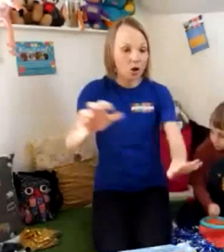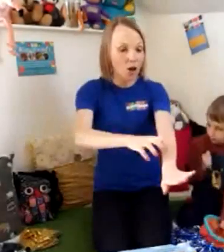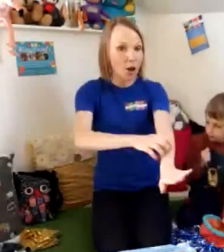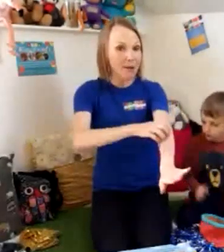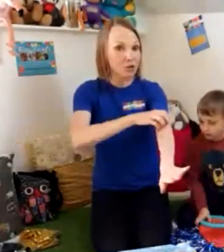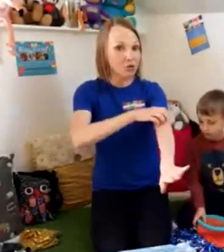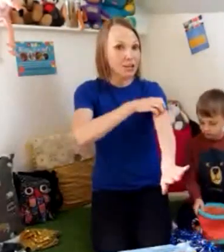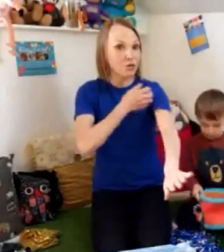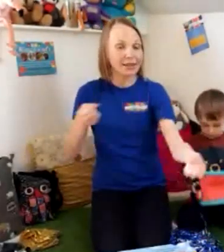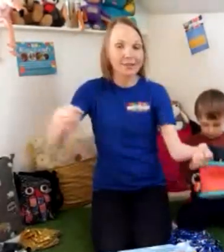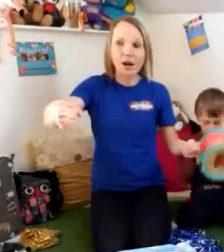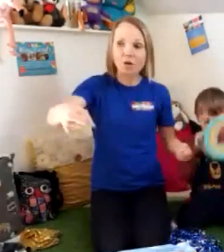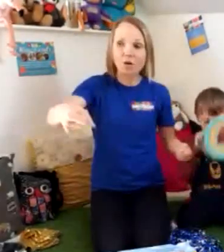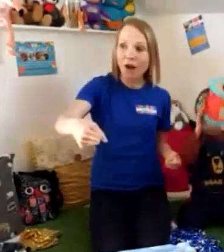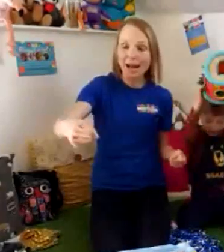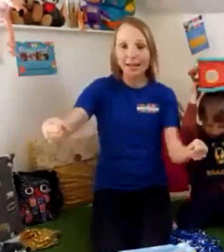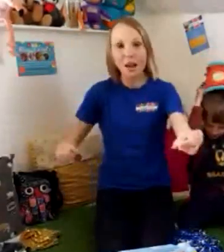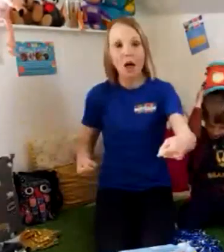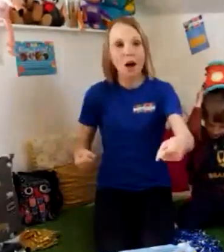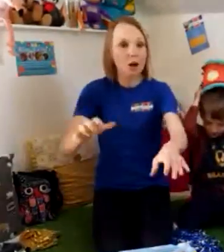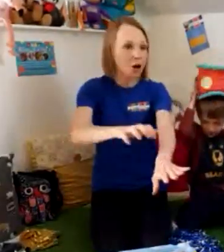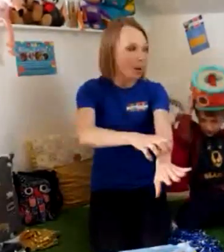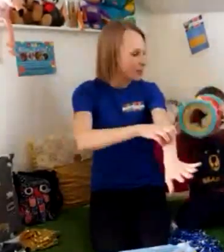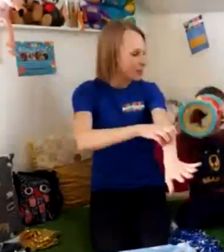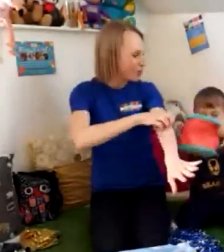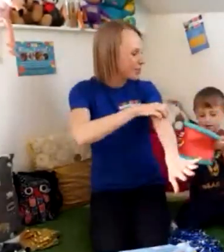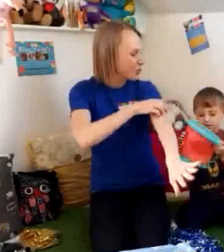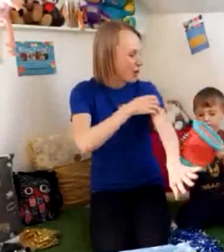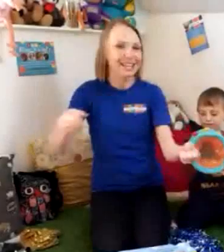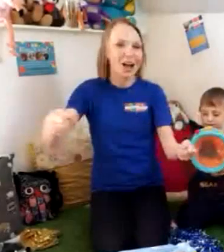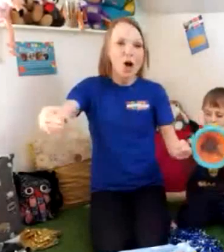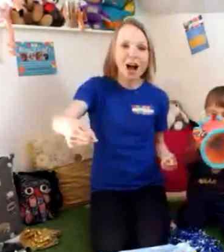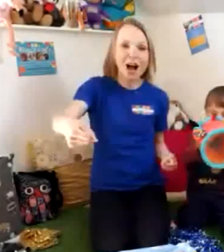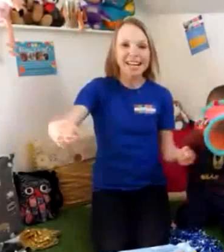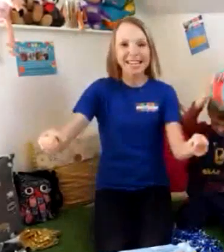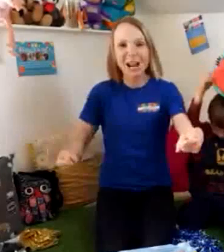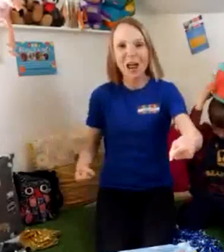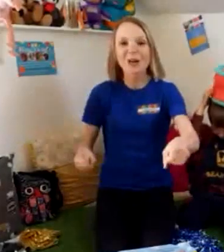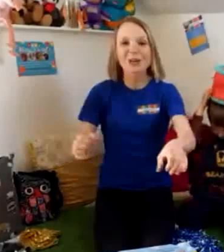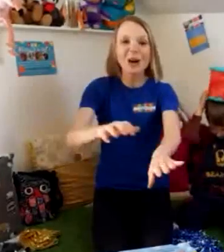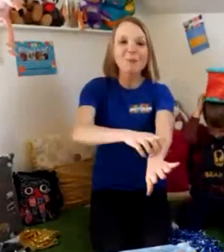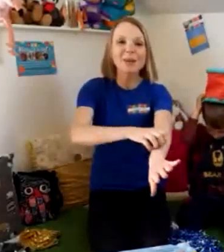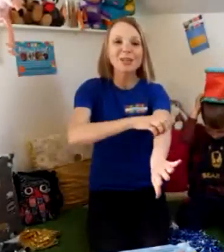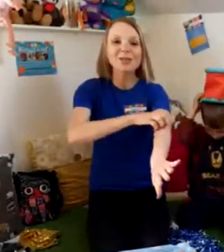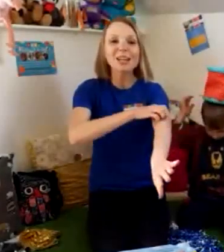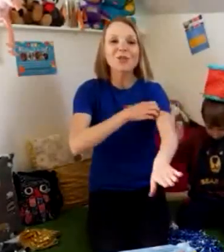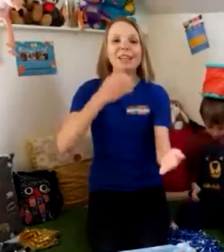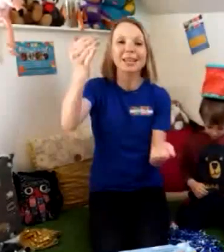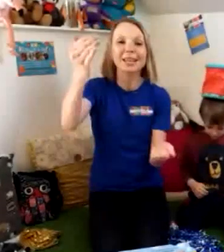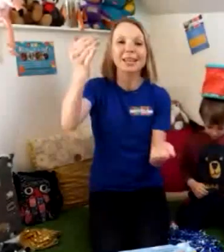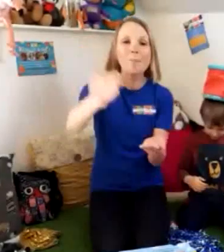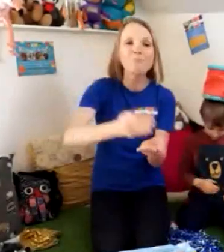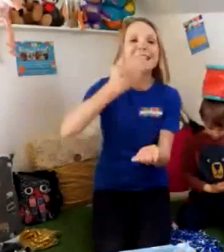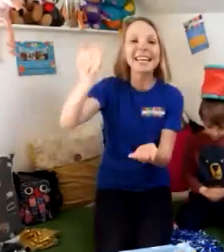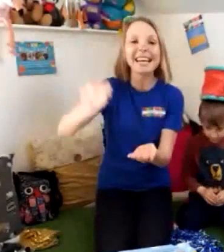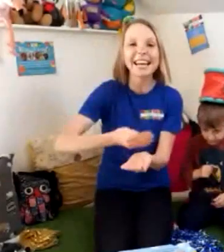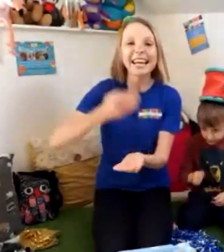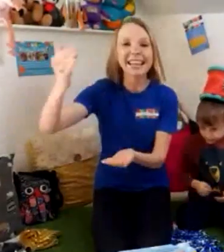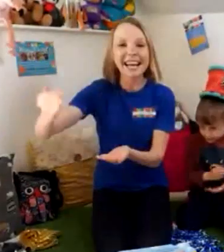a big green tractor, riding along on a big green tractor, riding along on a big green tractor, bringing in the